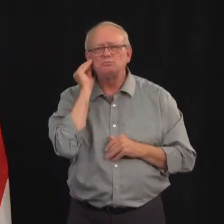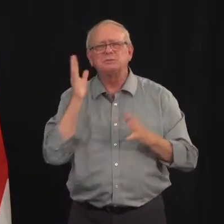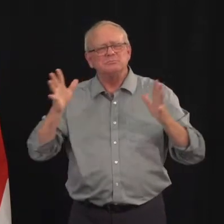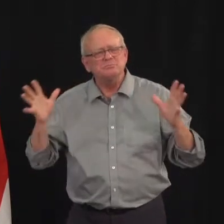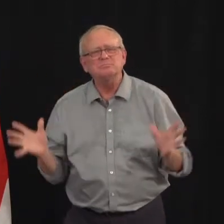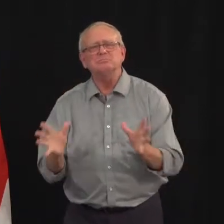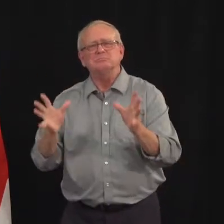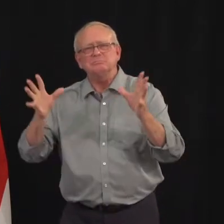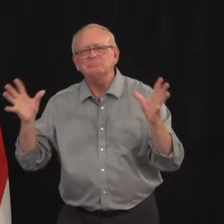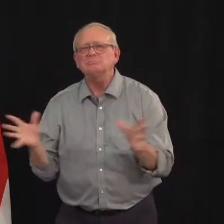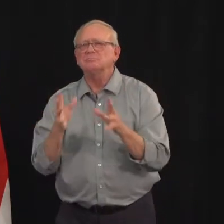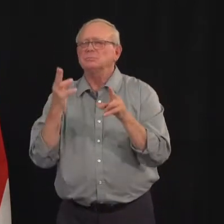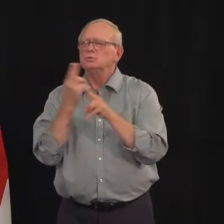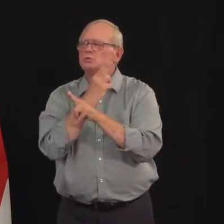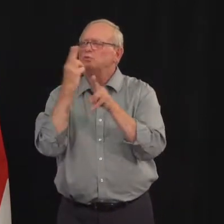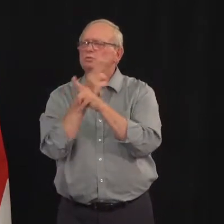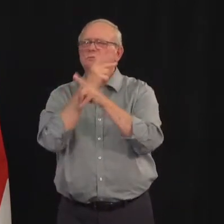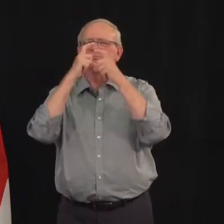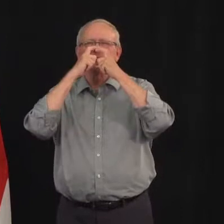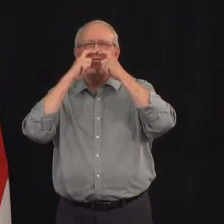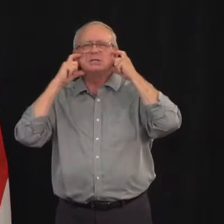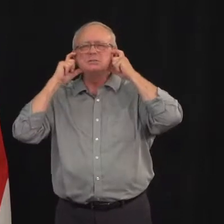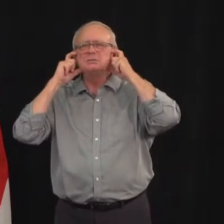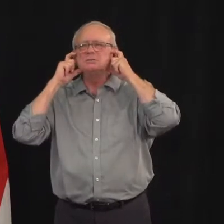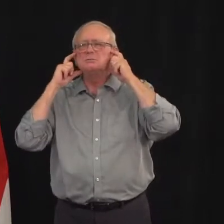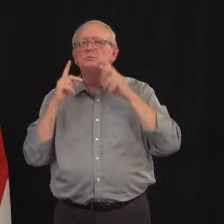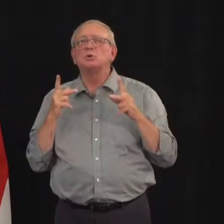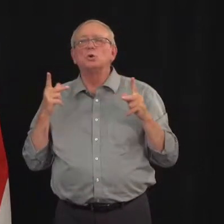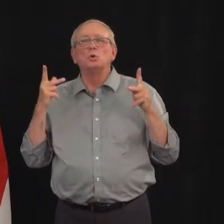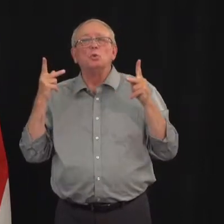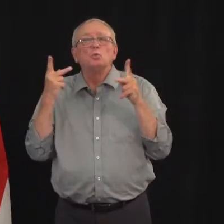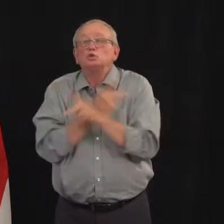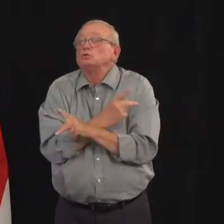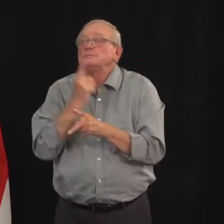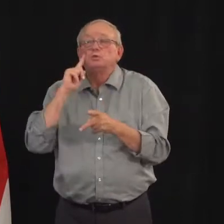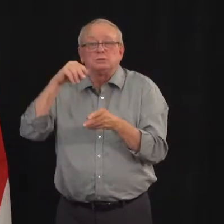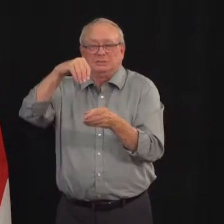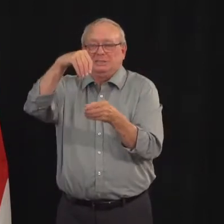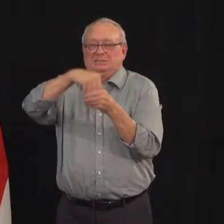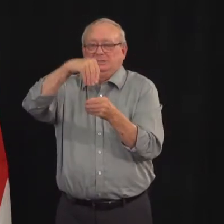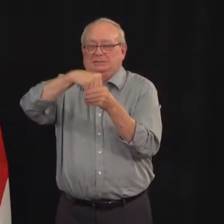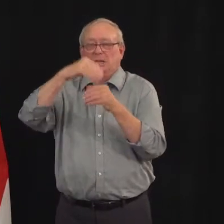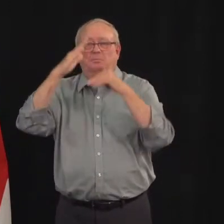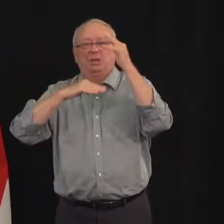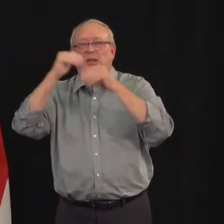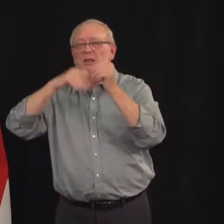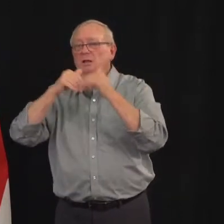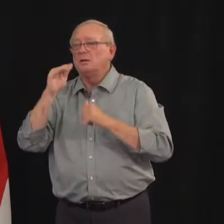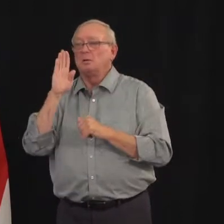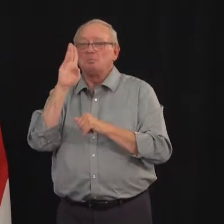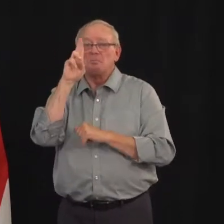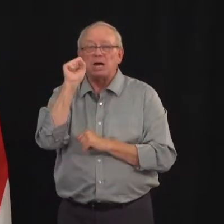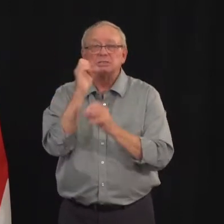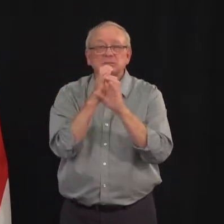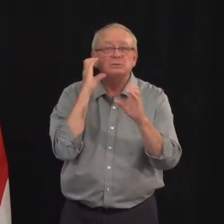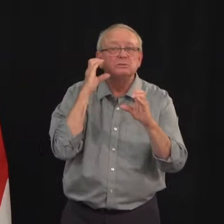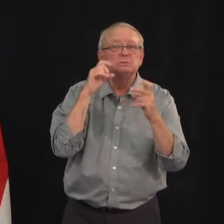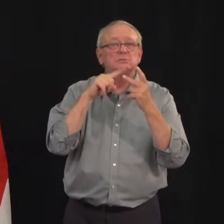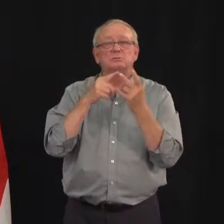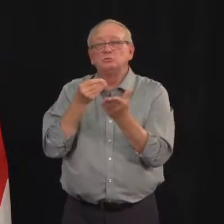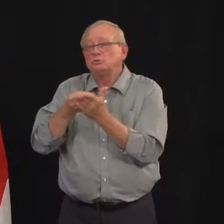stay 2 meters apart, especially in indoor spaces. This could be on a bus, in a mall, or during your trip to the grocery